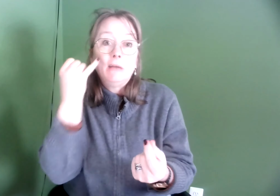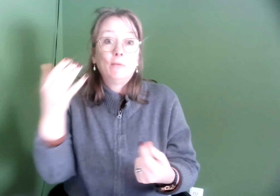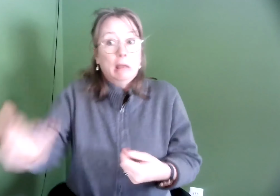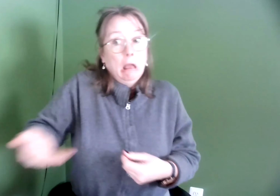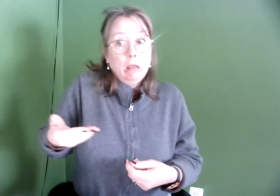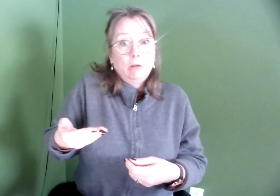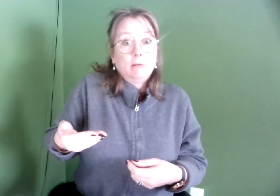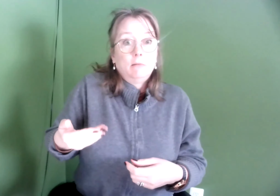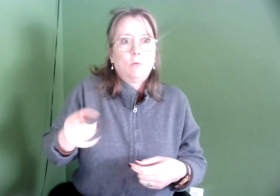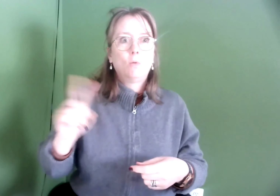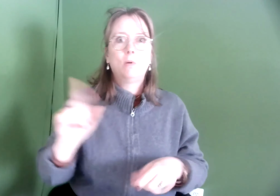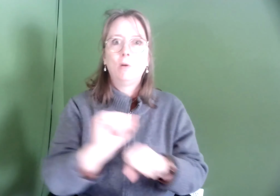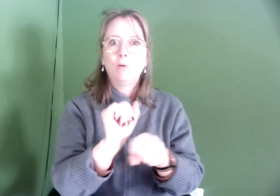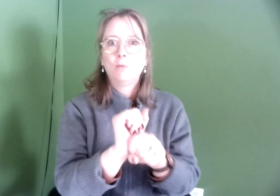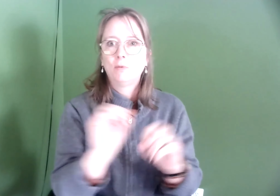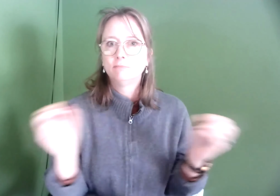And